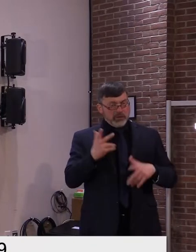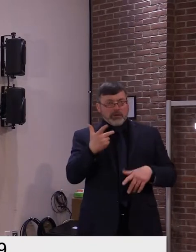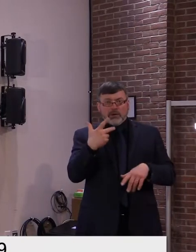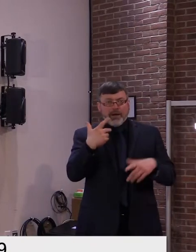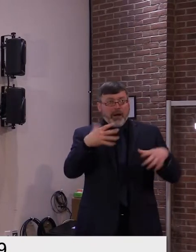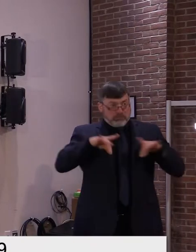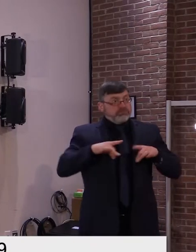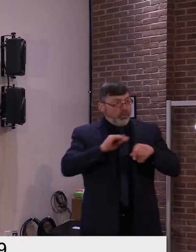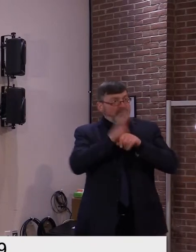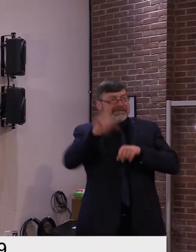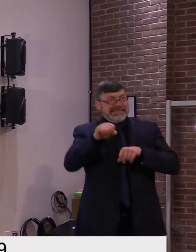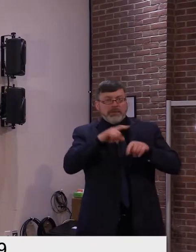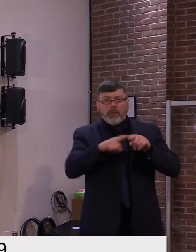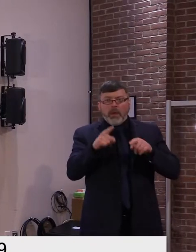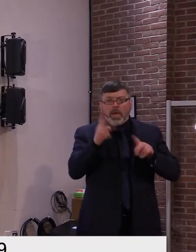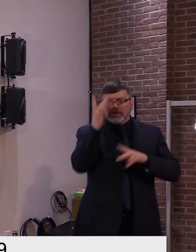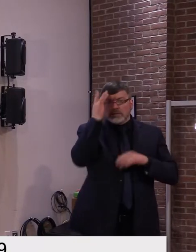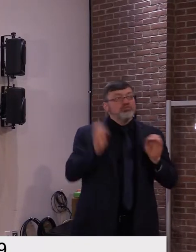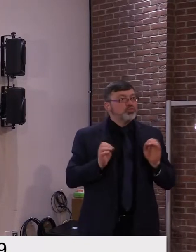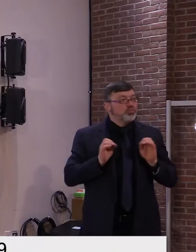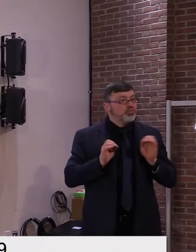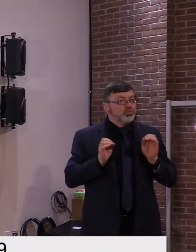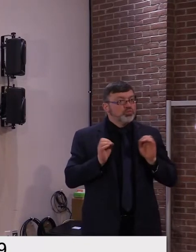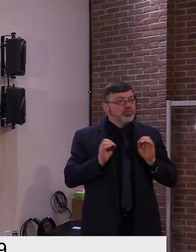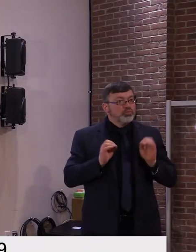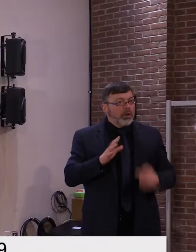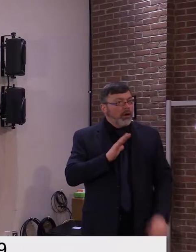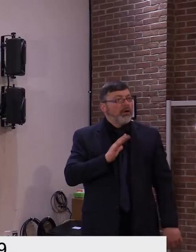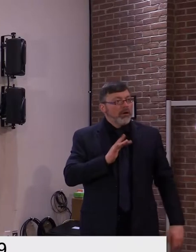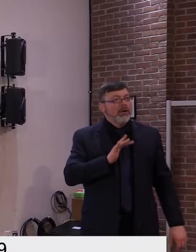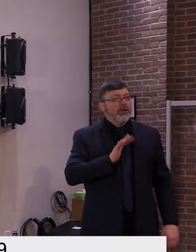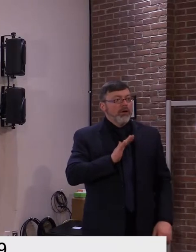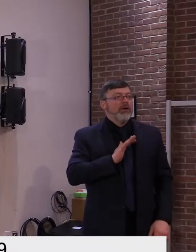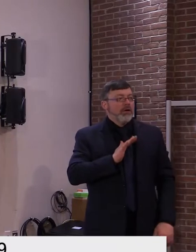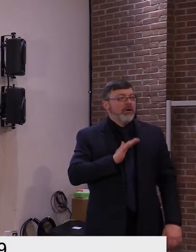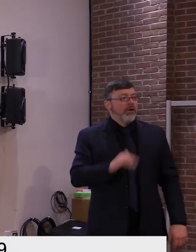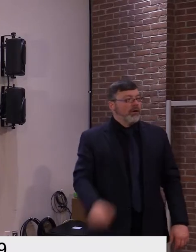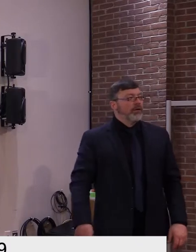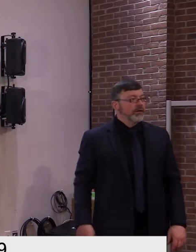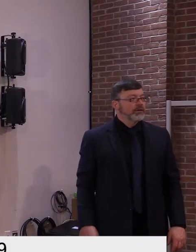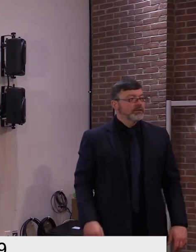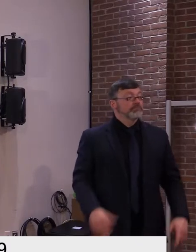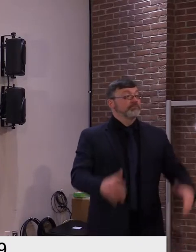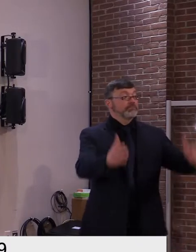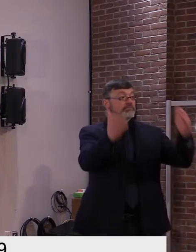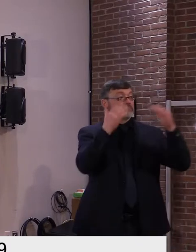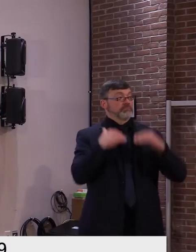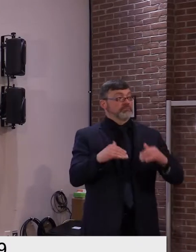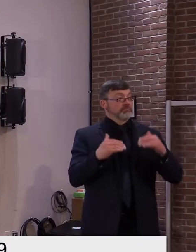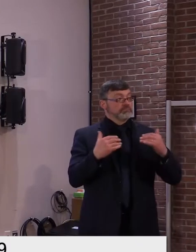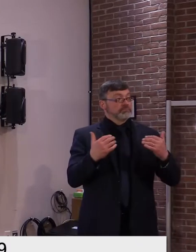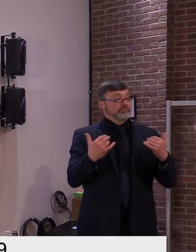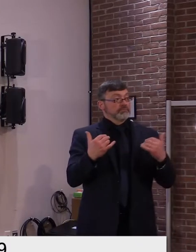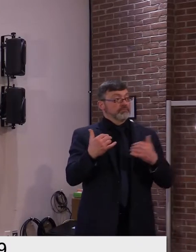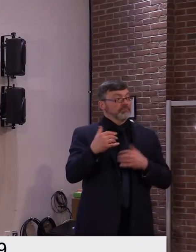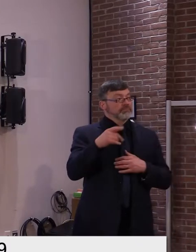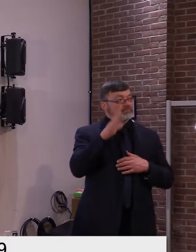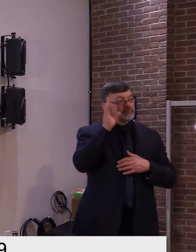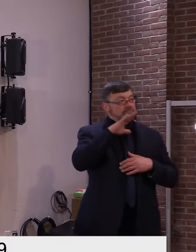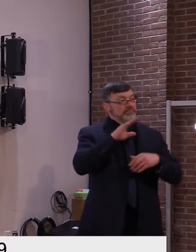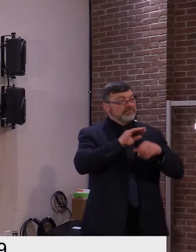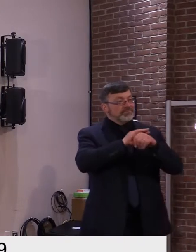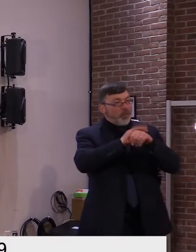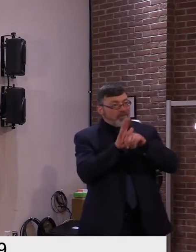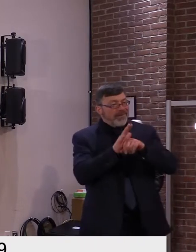week's submitted specimens for whole genome sequencing, which is used to determine whether variant strains